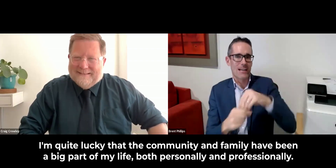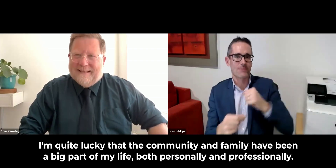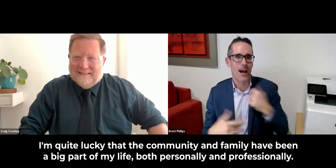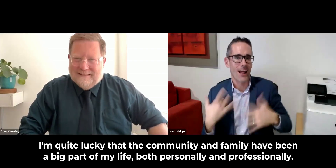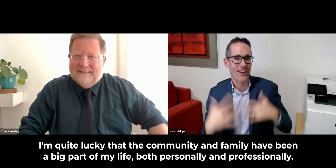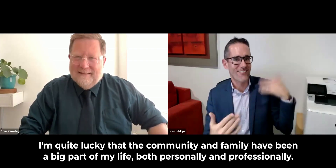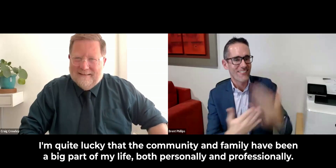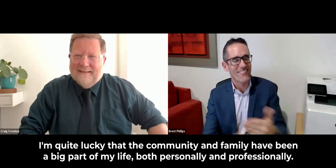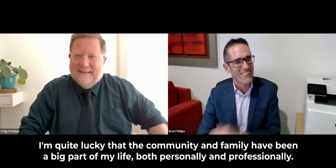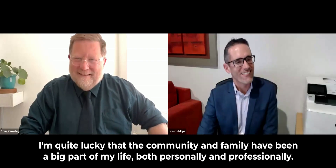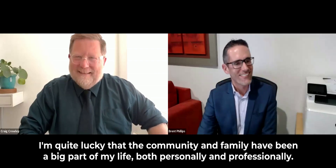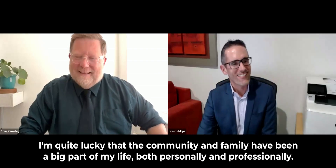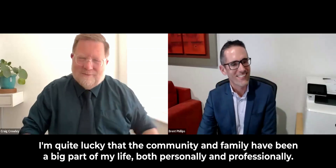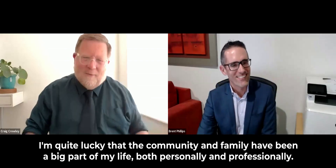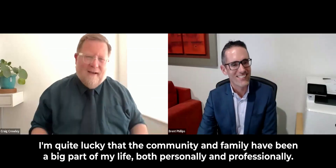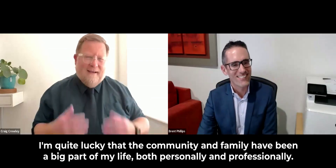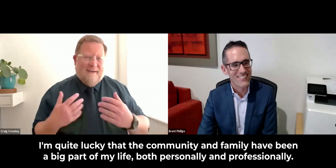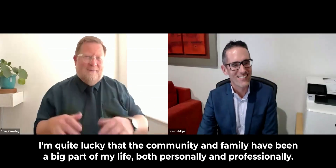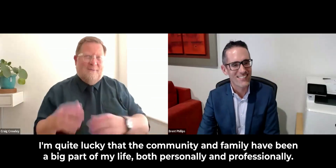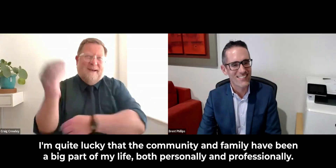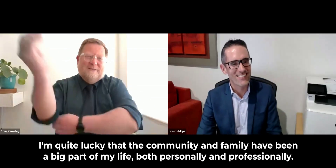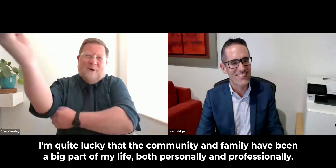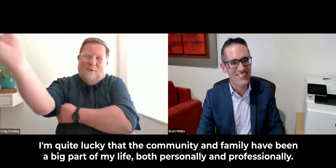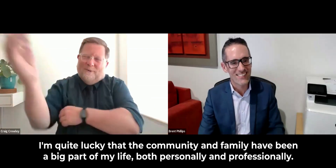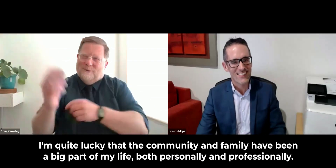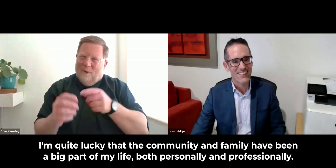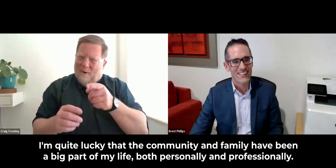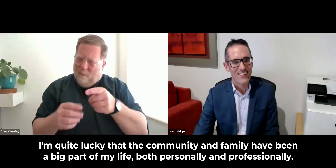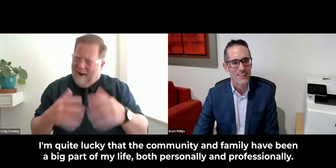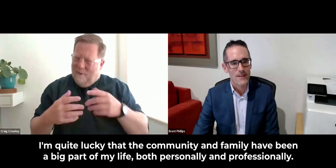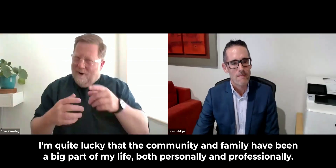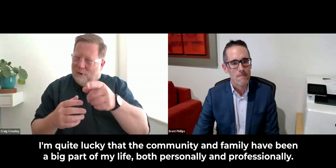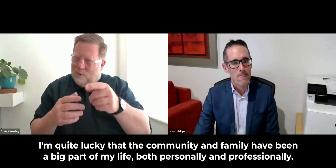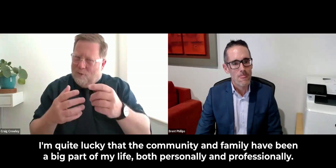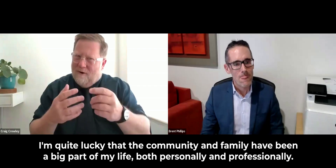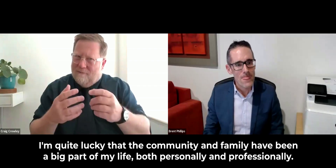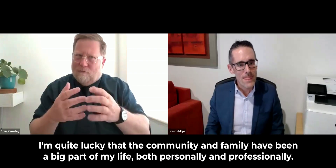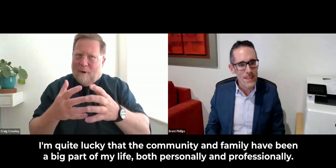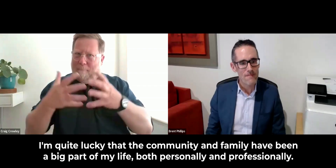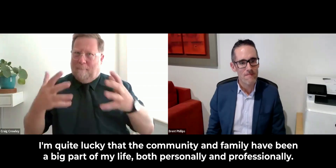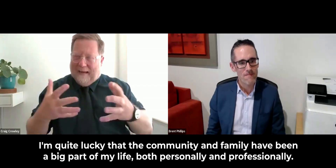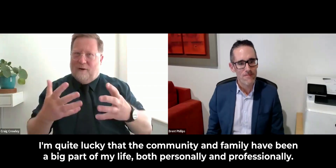that the community and family have been a big part of my life, both personally and professionally.